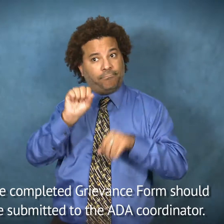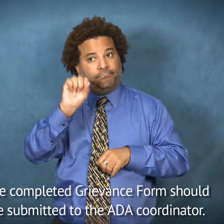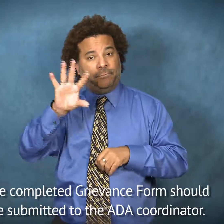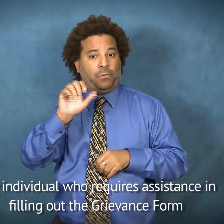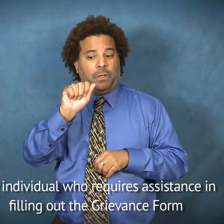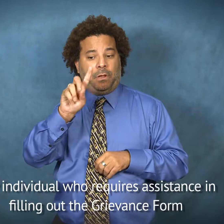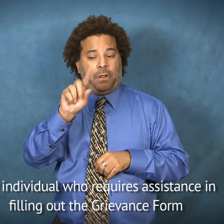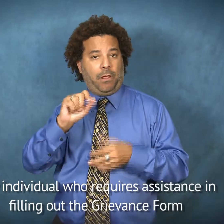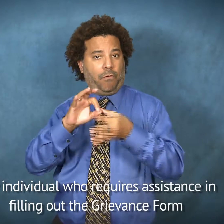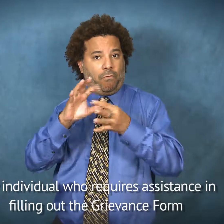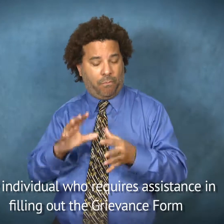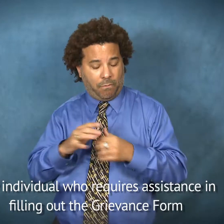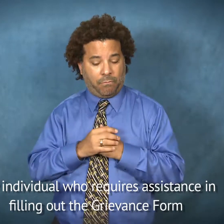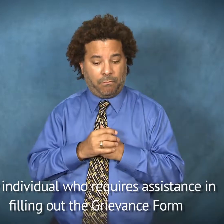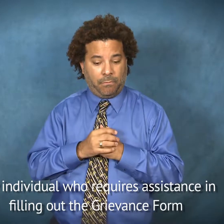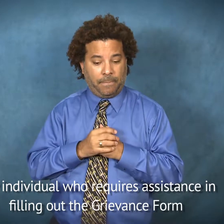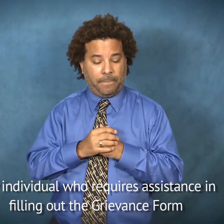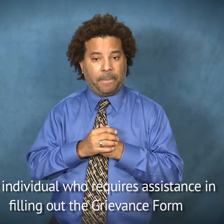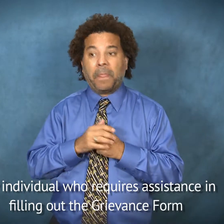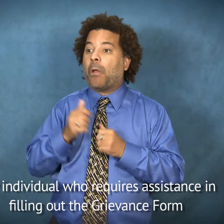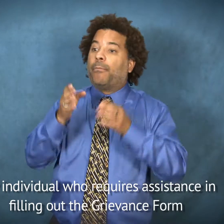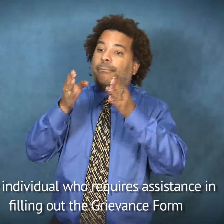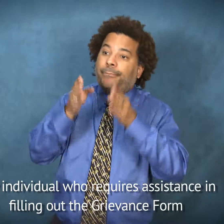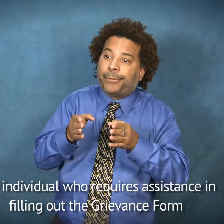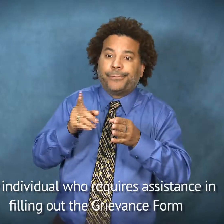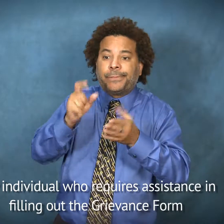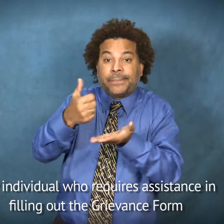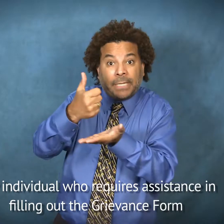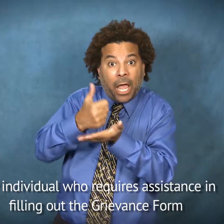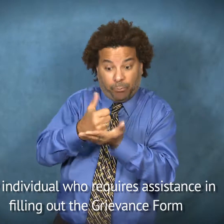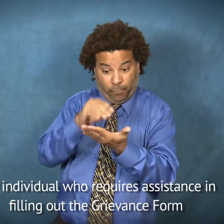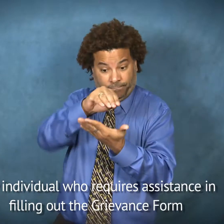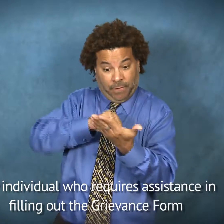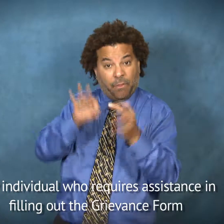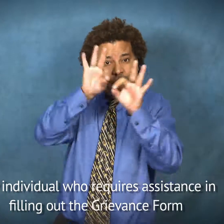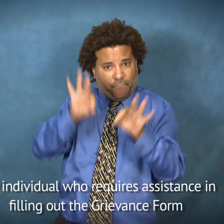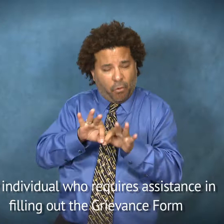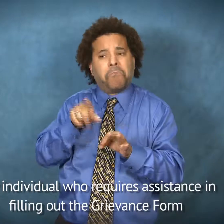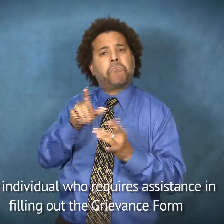coordinator. Any individual who requires assistance in filling out the grievance form may contact the ADA coordinator.